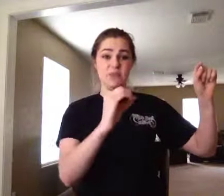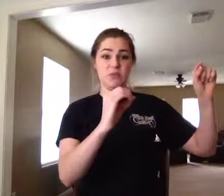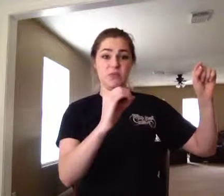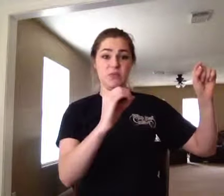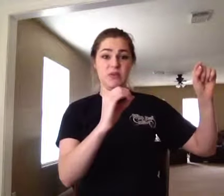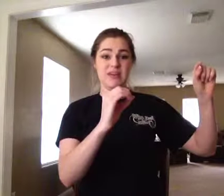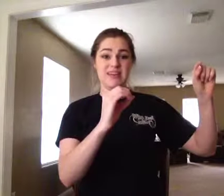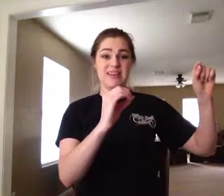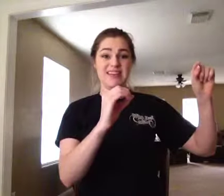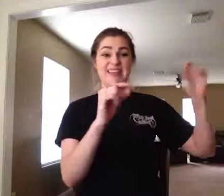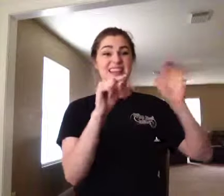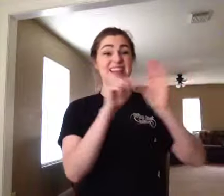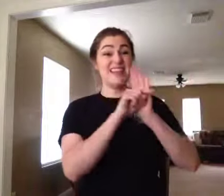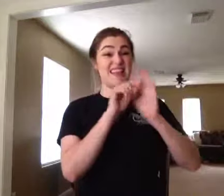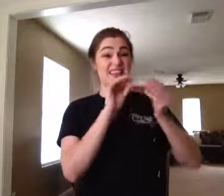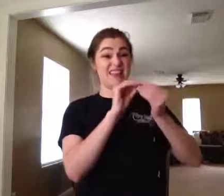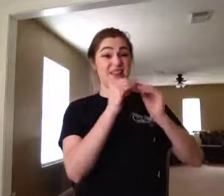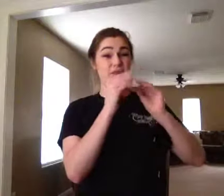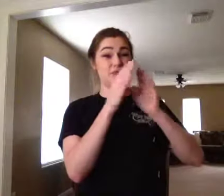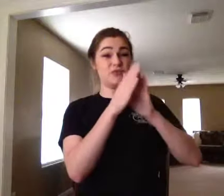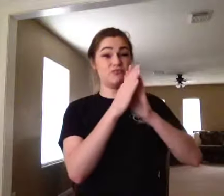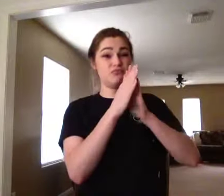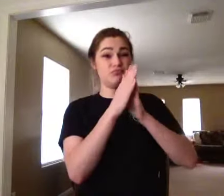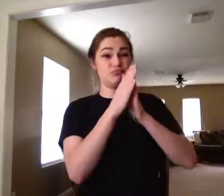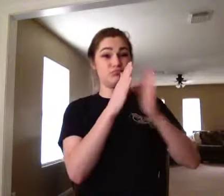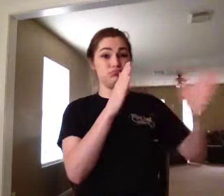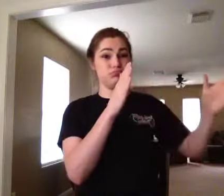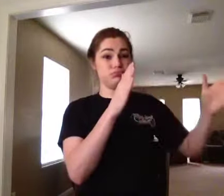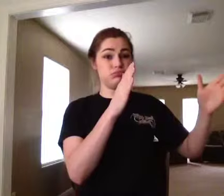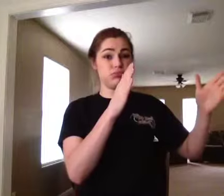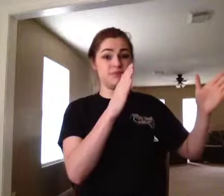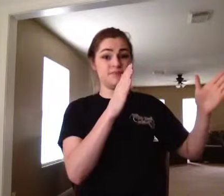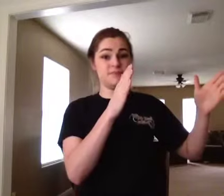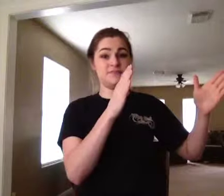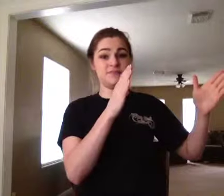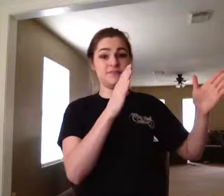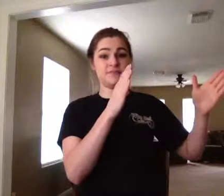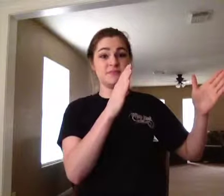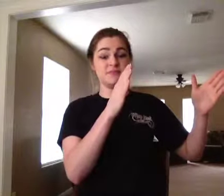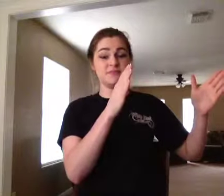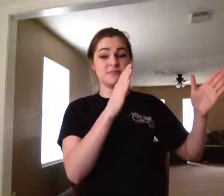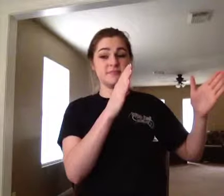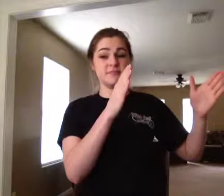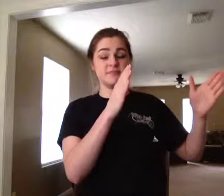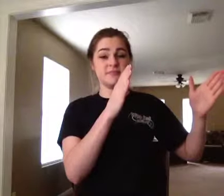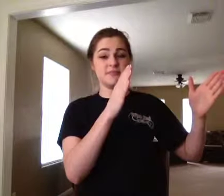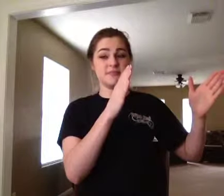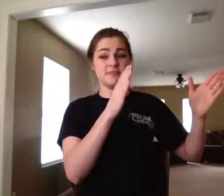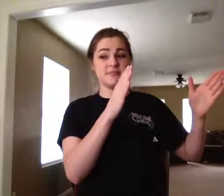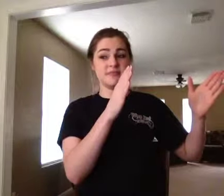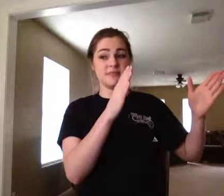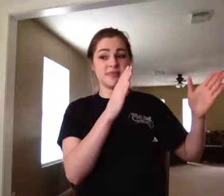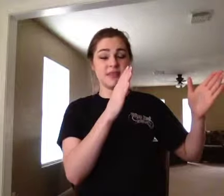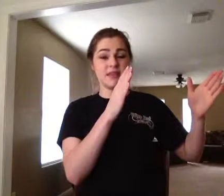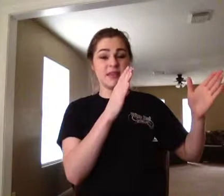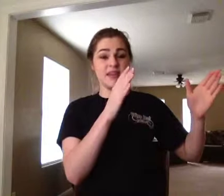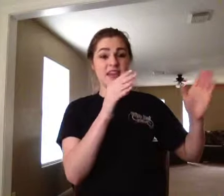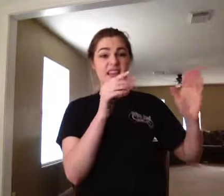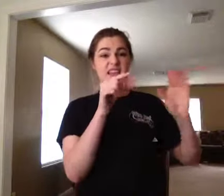Well, here we see now the negative numbers on the number line. So if you take a moment here, this